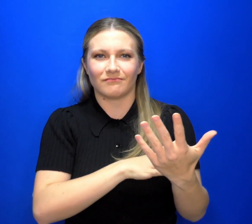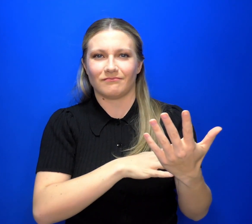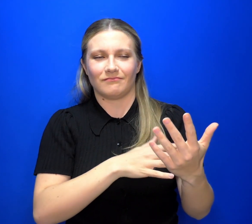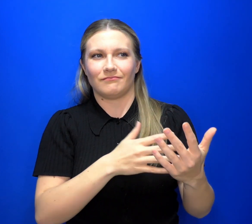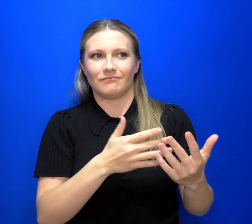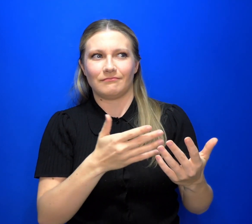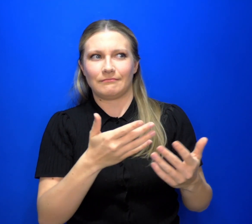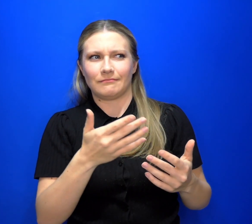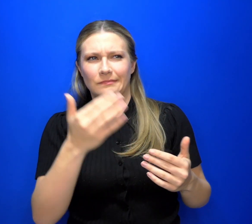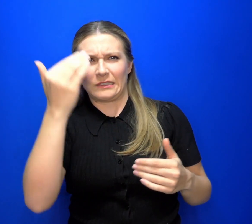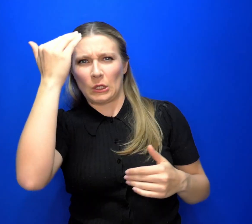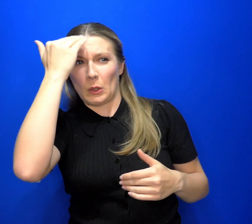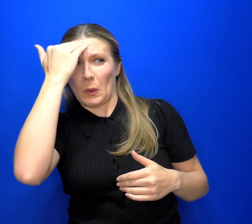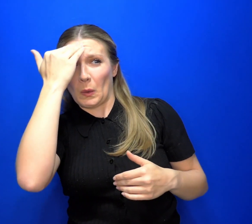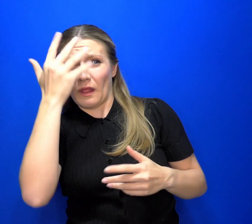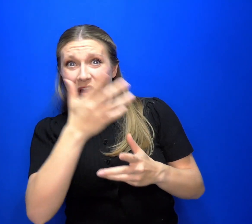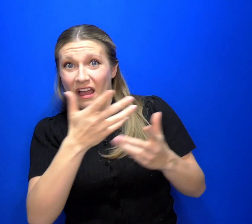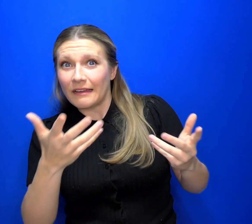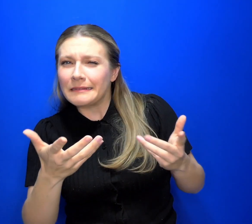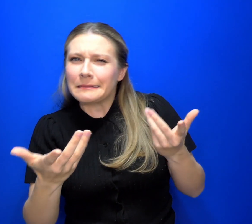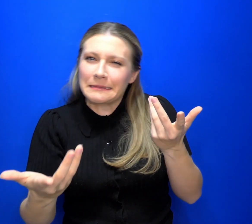of known, honestly,